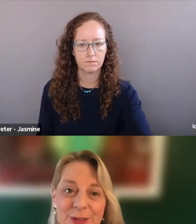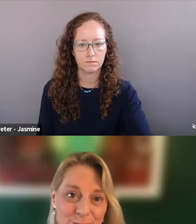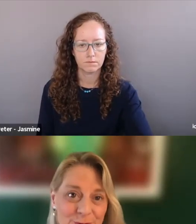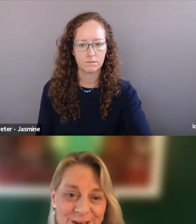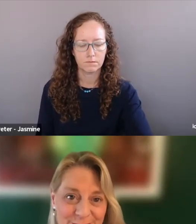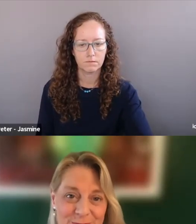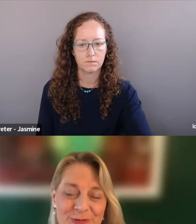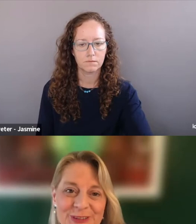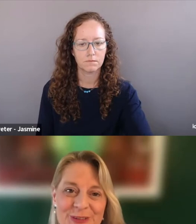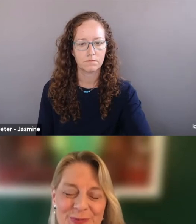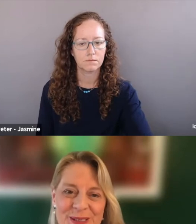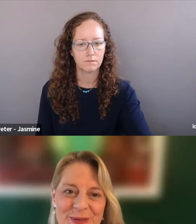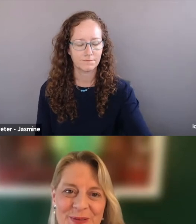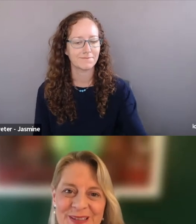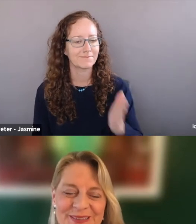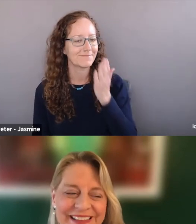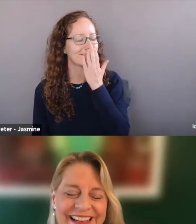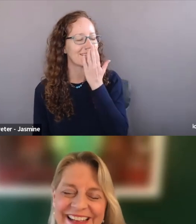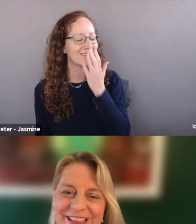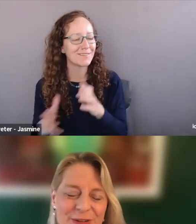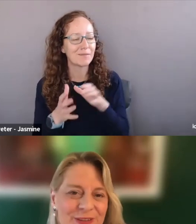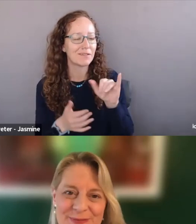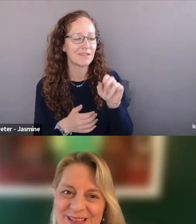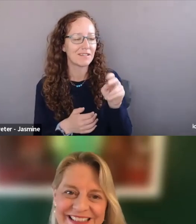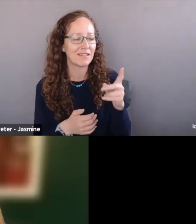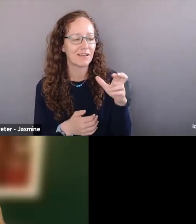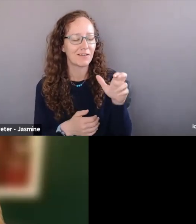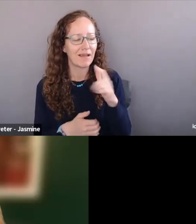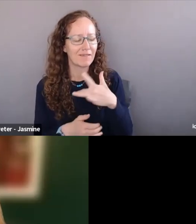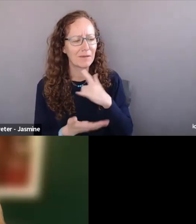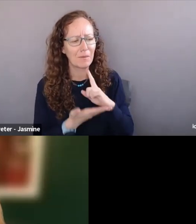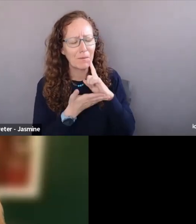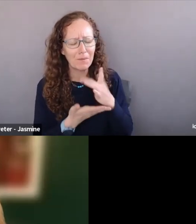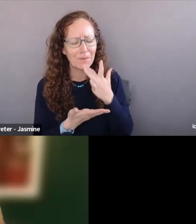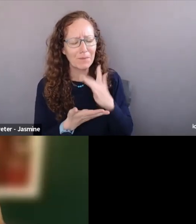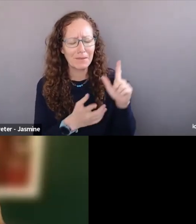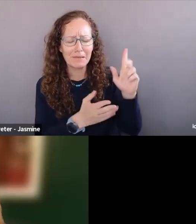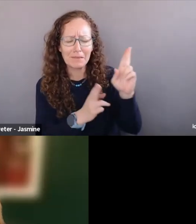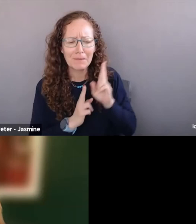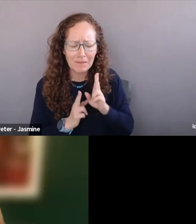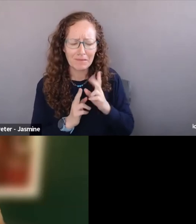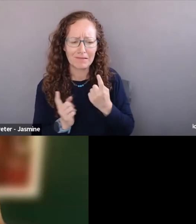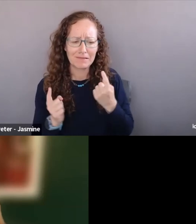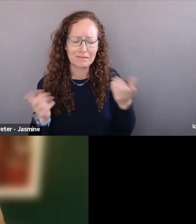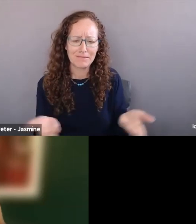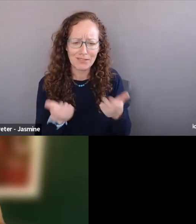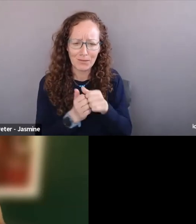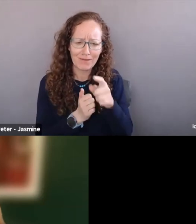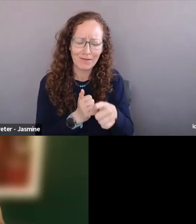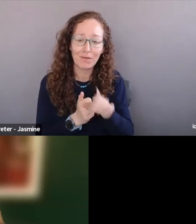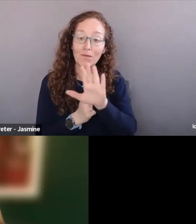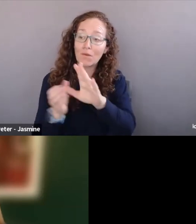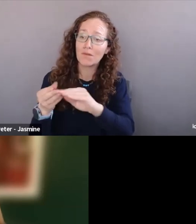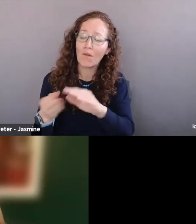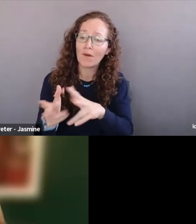a huge honor and privilege to be here with you, and so fabulous to hear your story. It is, does not surprise